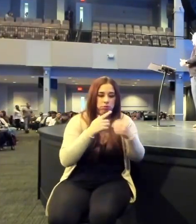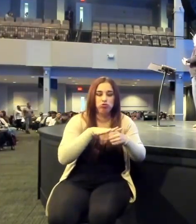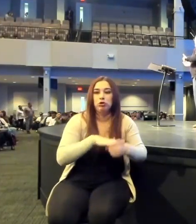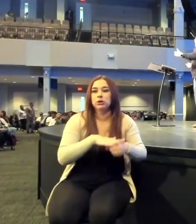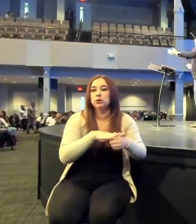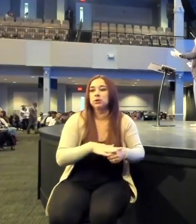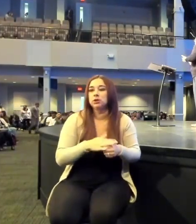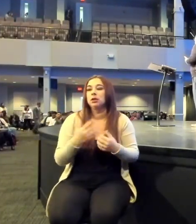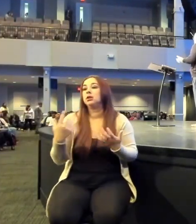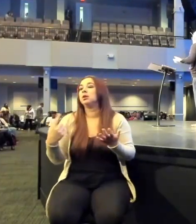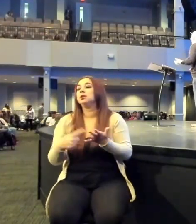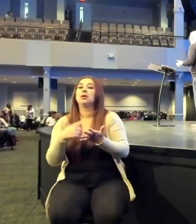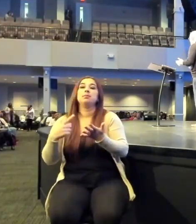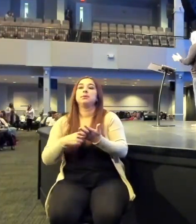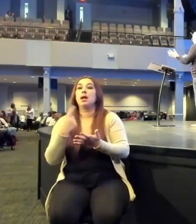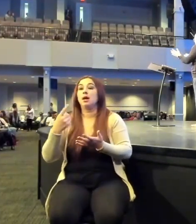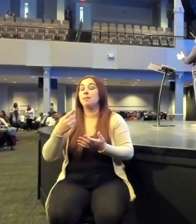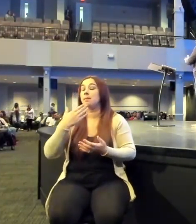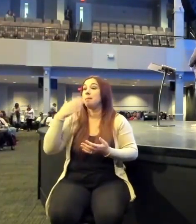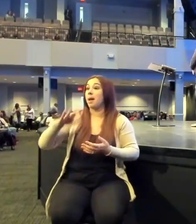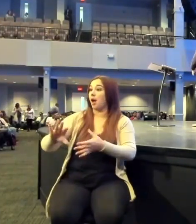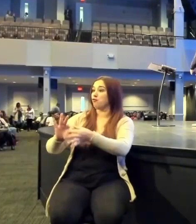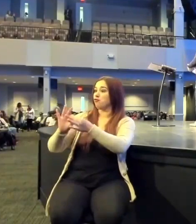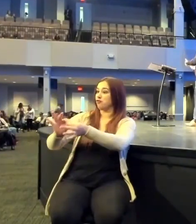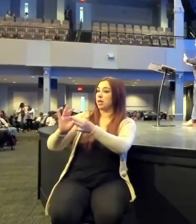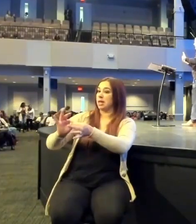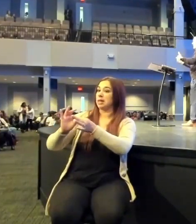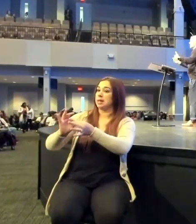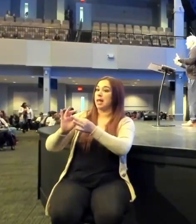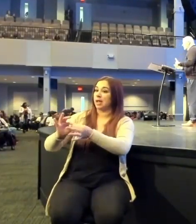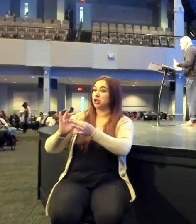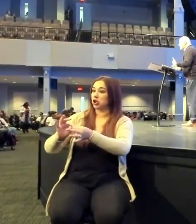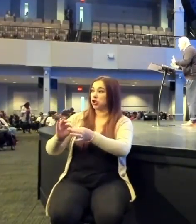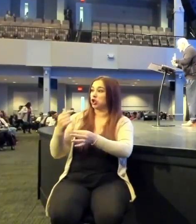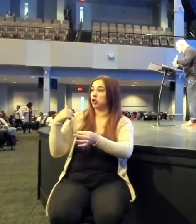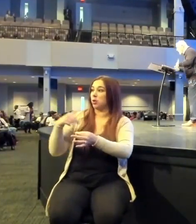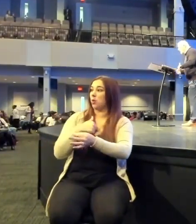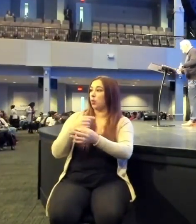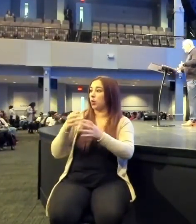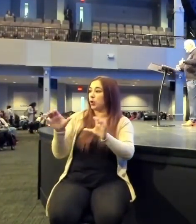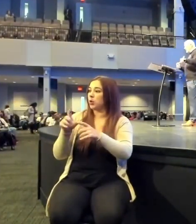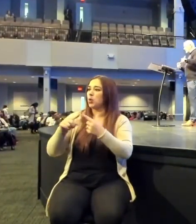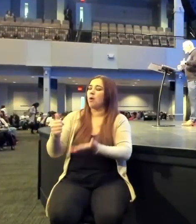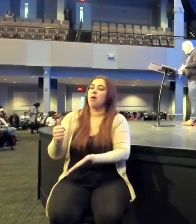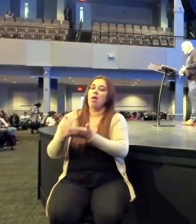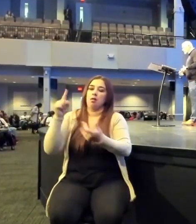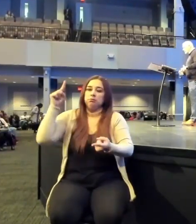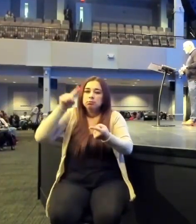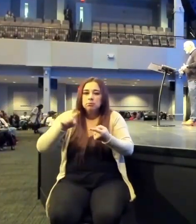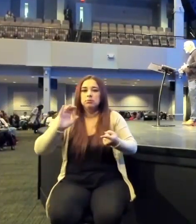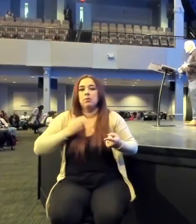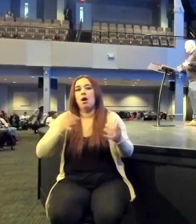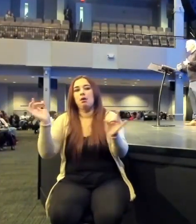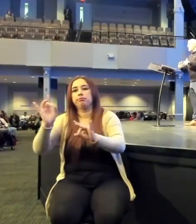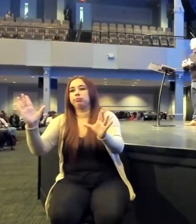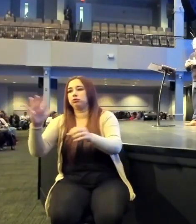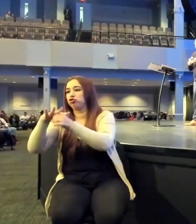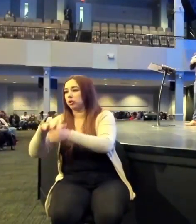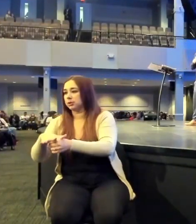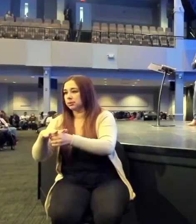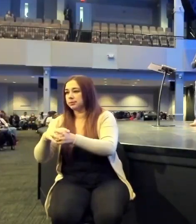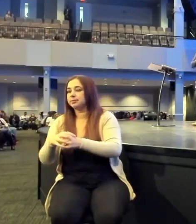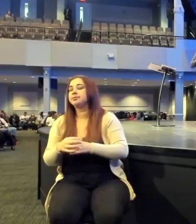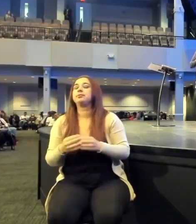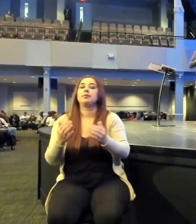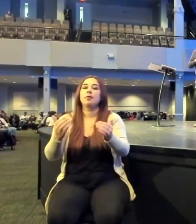people depend upon toxic relationships. There are all kinds of things that we go to try to soften distress. And then there's usually